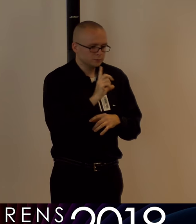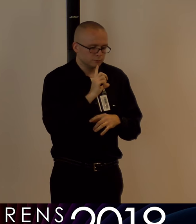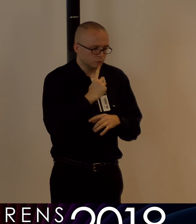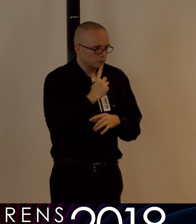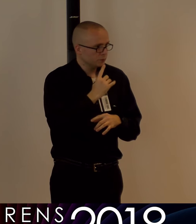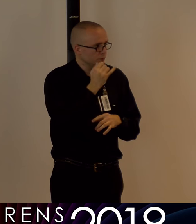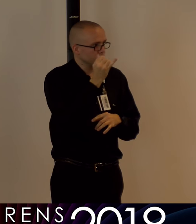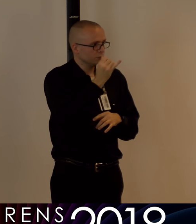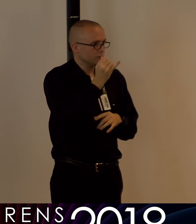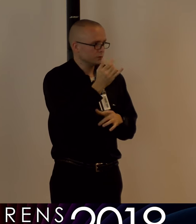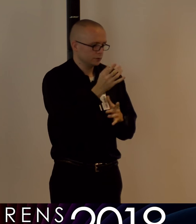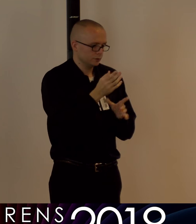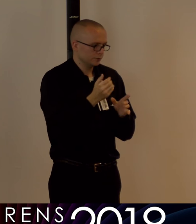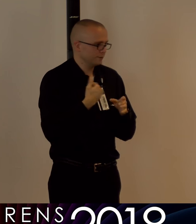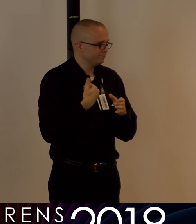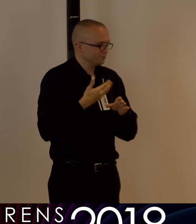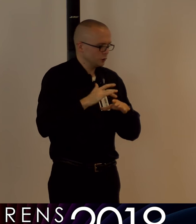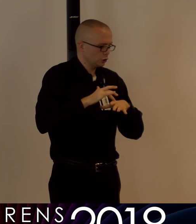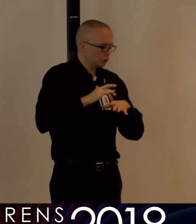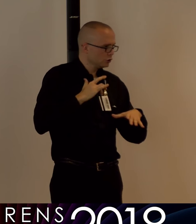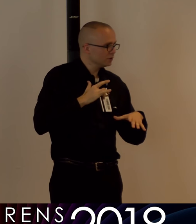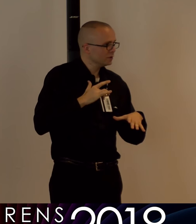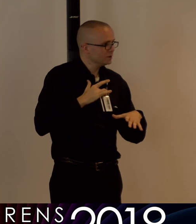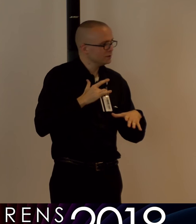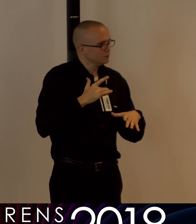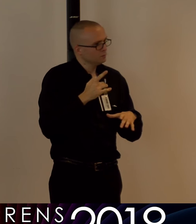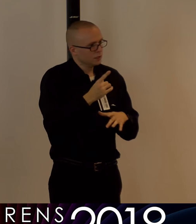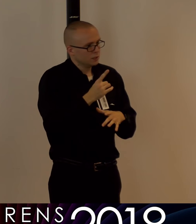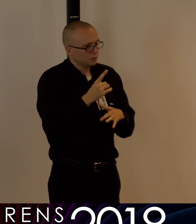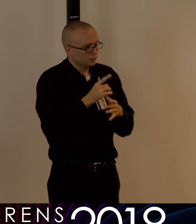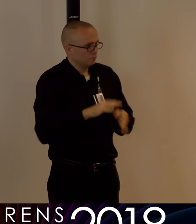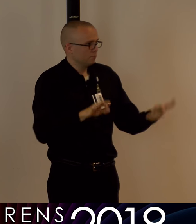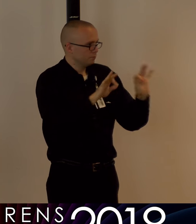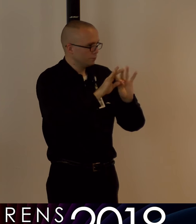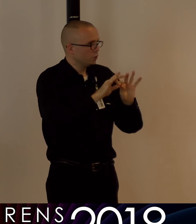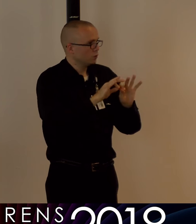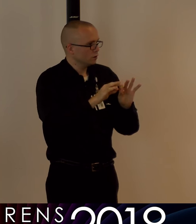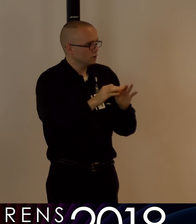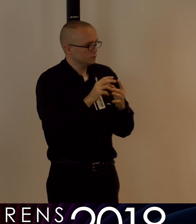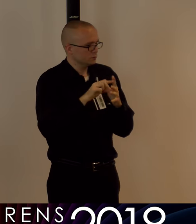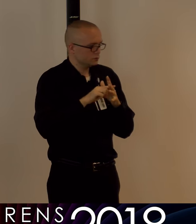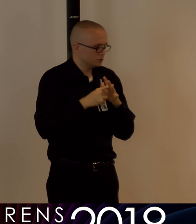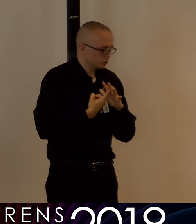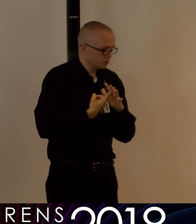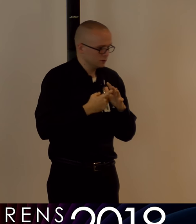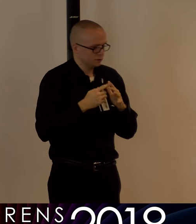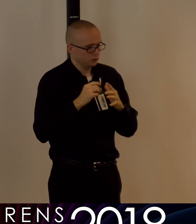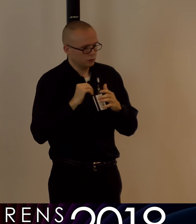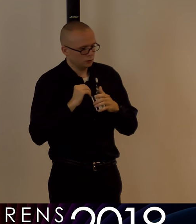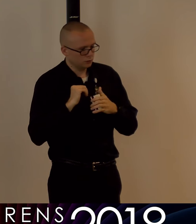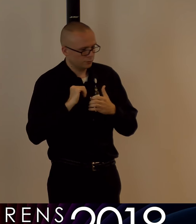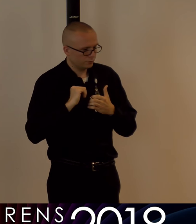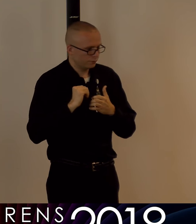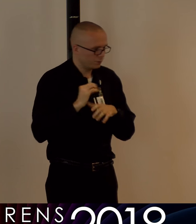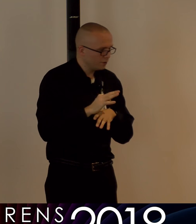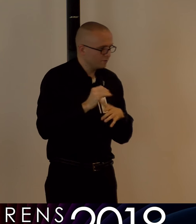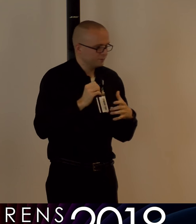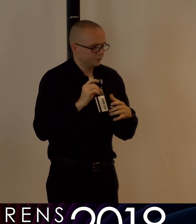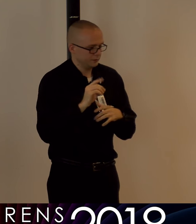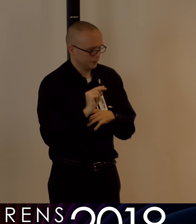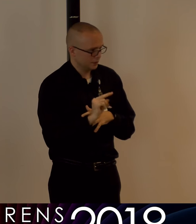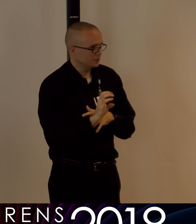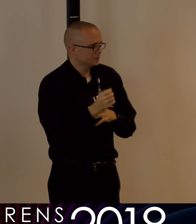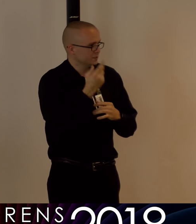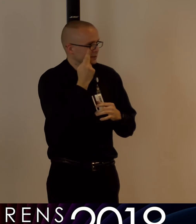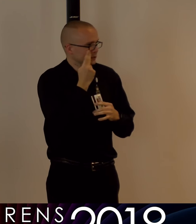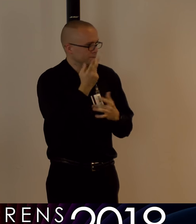for these very early but essential mechanisms of opening or closing DNA and thereby determining whether genes